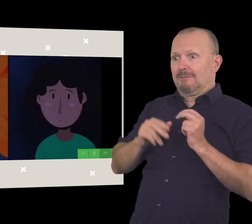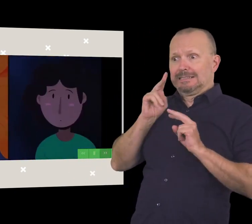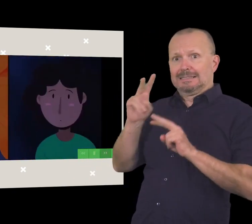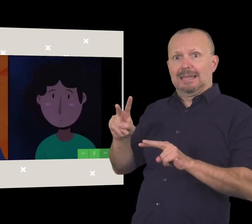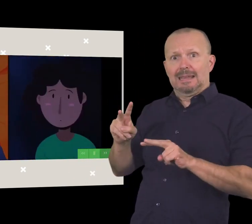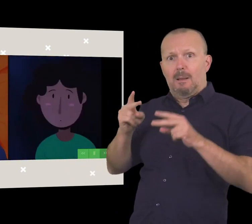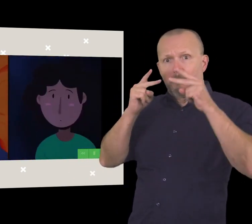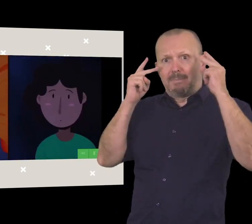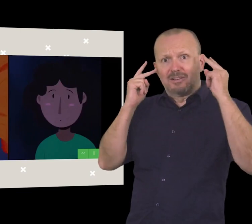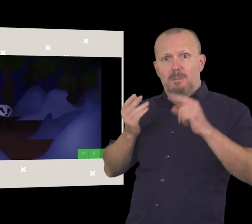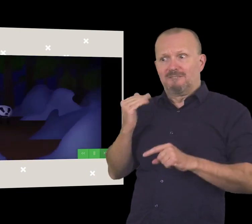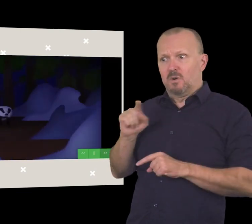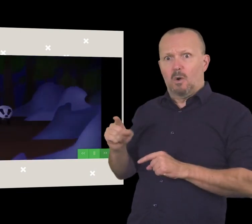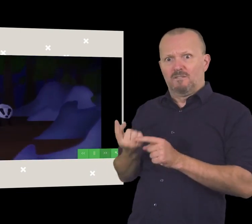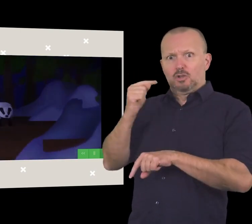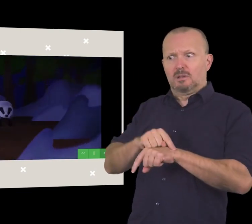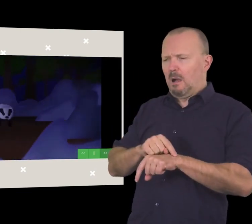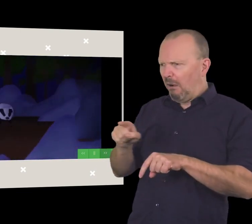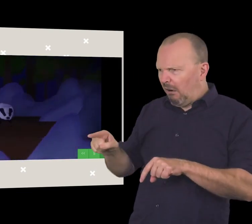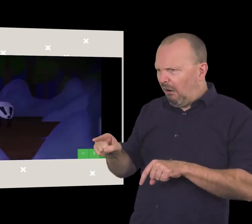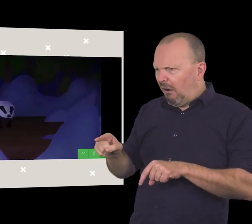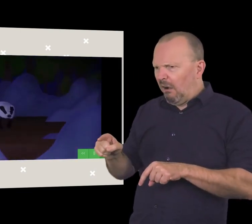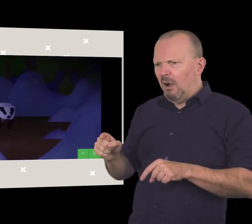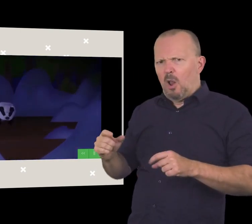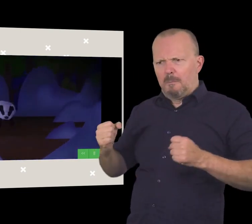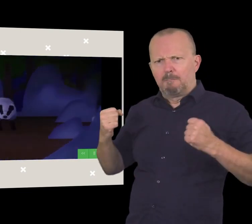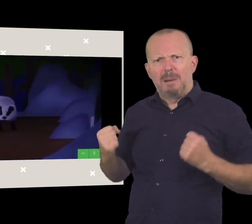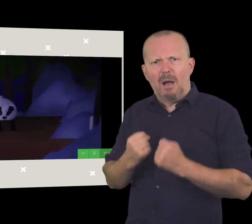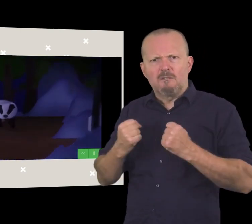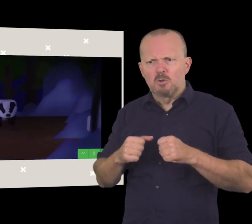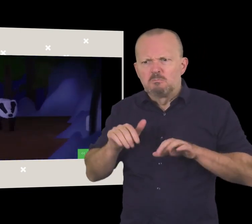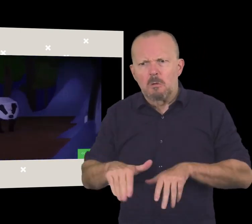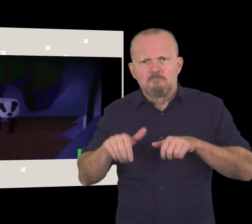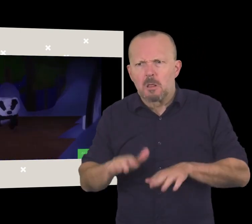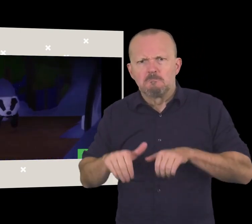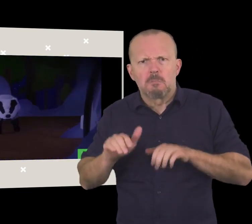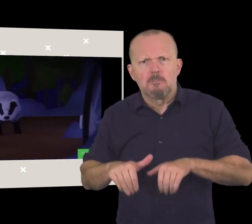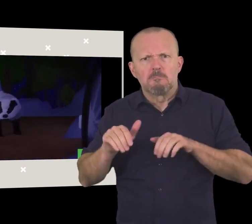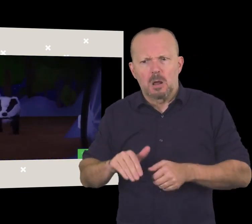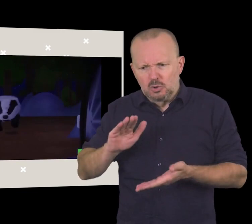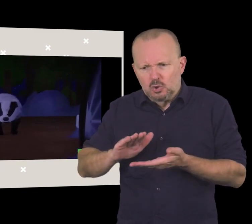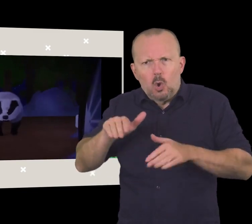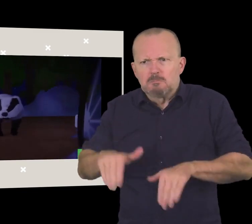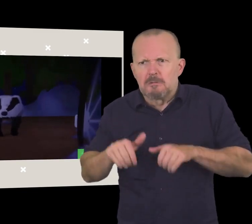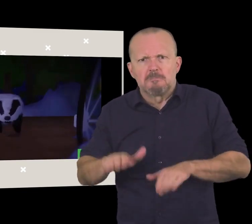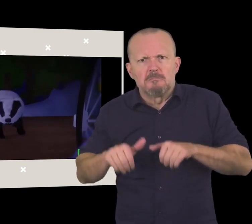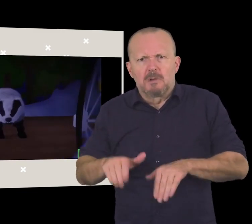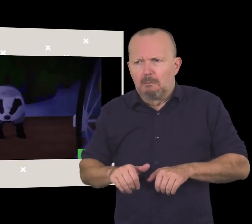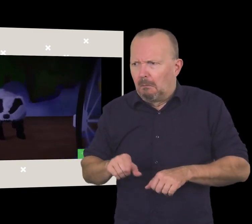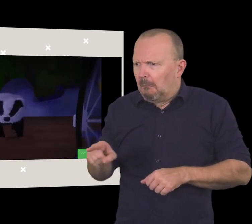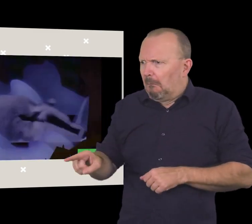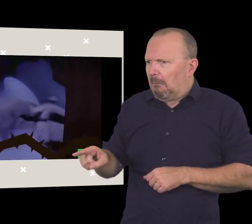close before, Eleonora and Meredith were shocked at the size and sheer power of the short legs as they hurtled towards the